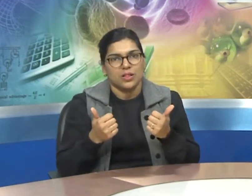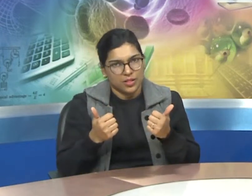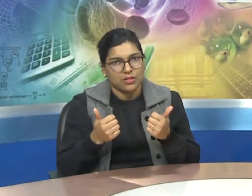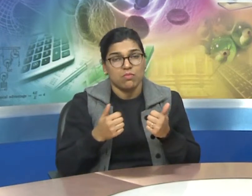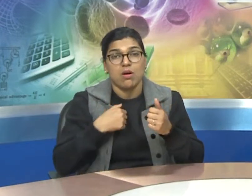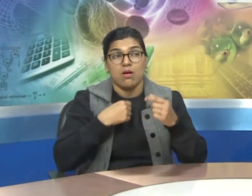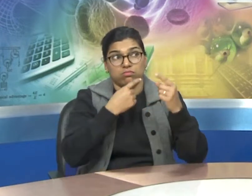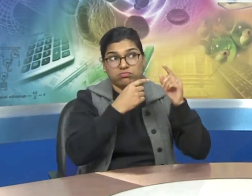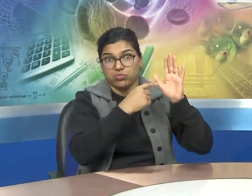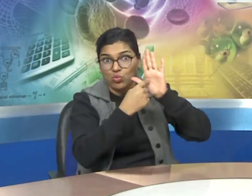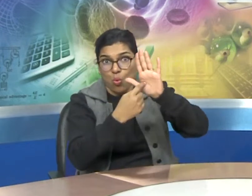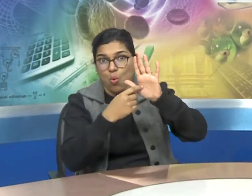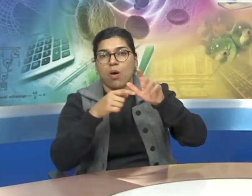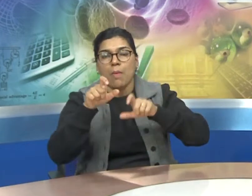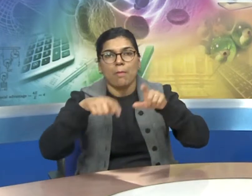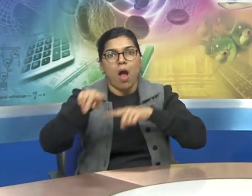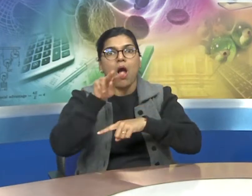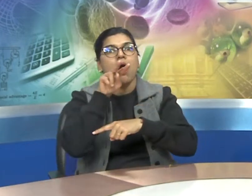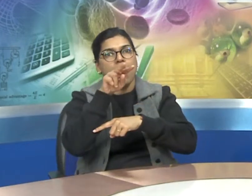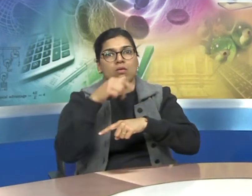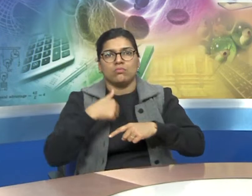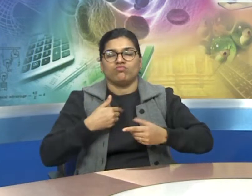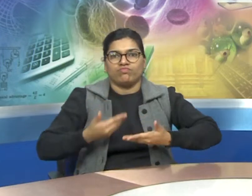basically is a kind of effective communication.